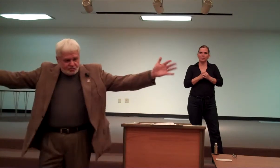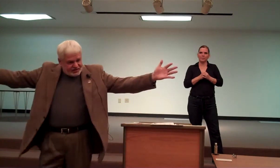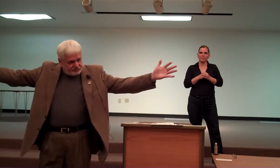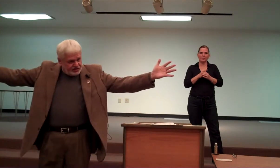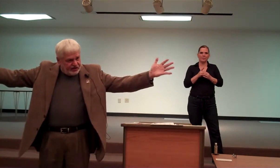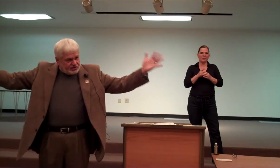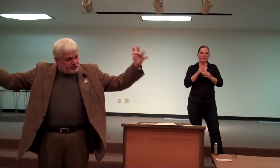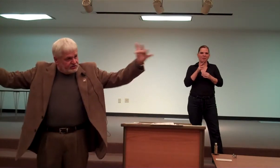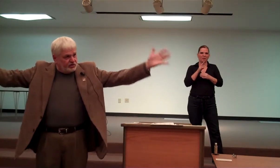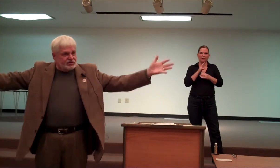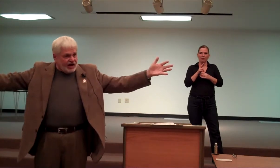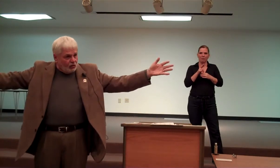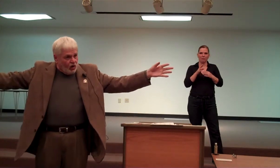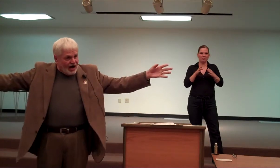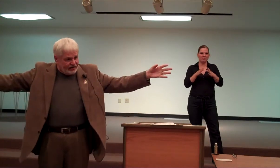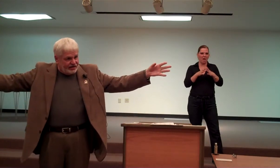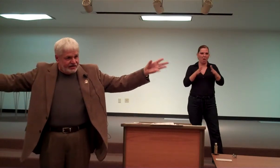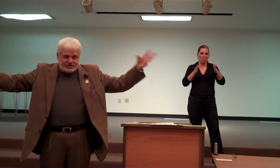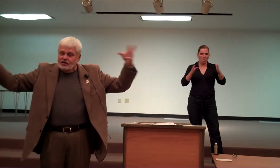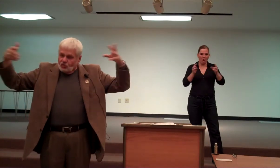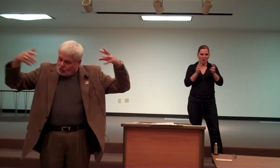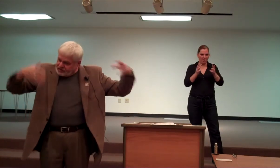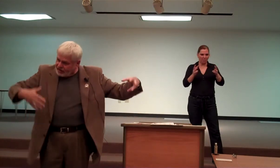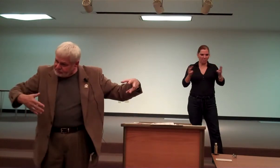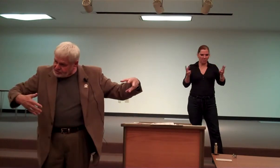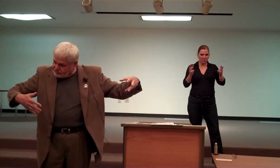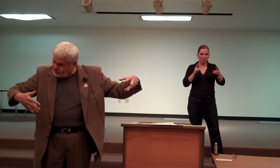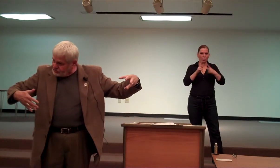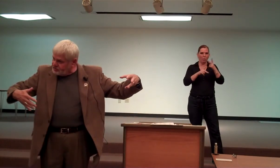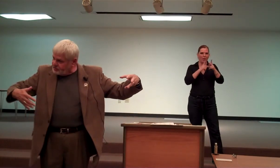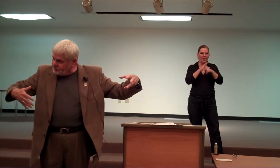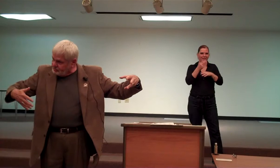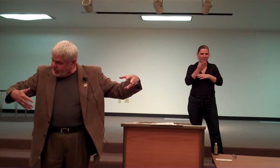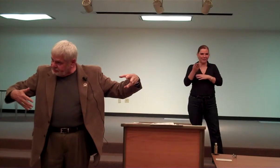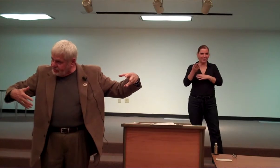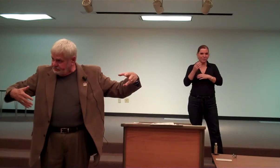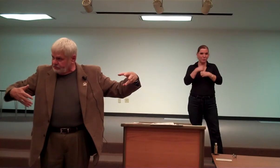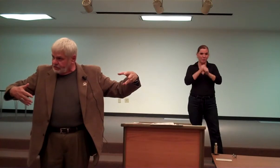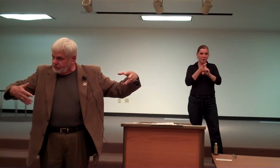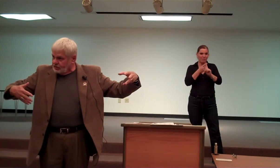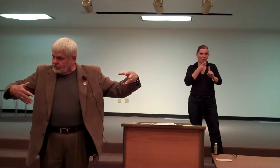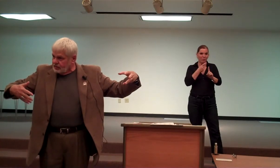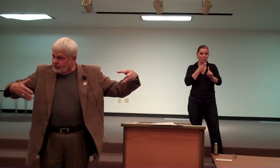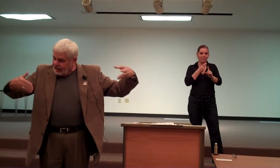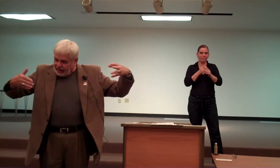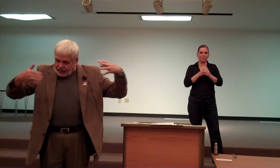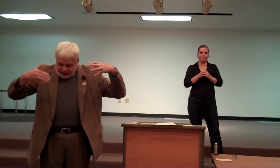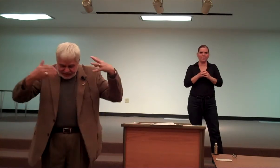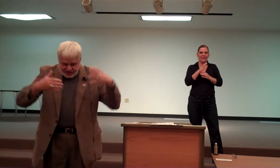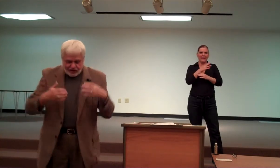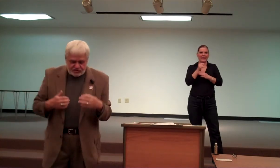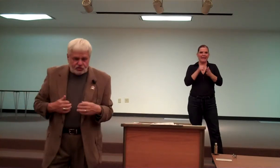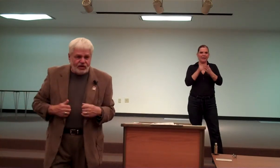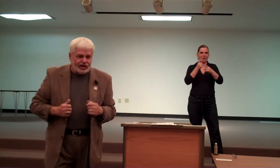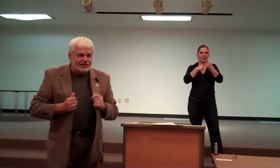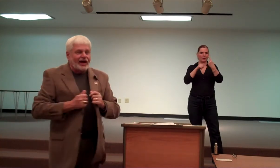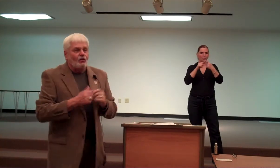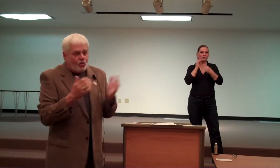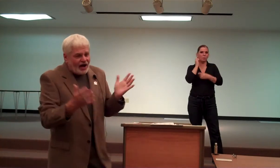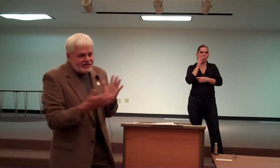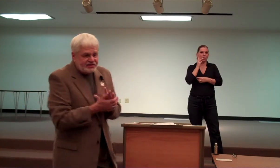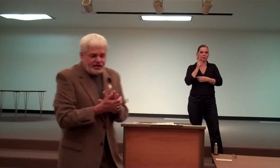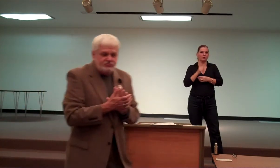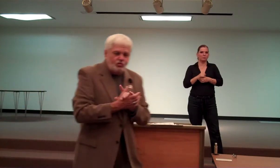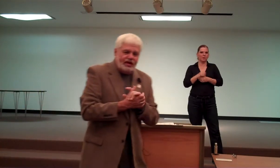There are specifications in terms of how wide it is, what kind of materials it can be made from, and it comes to Wheeling.